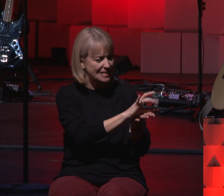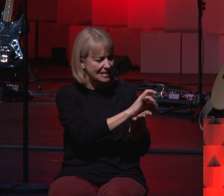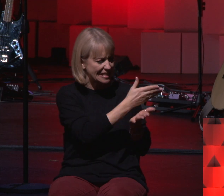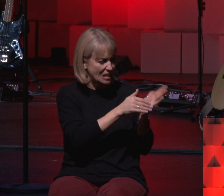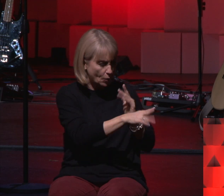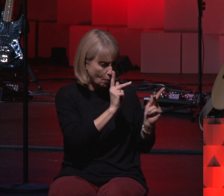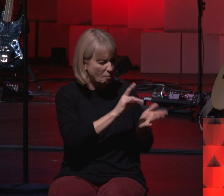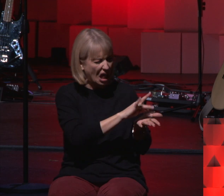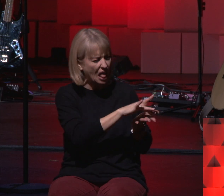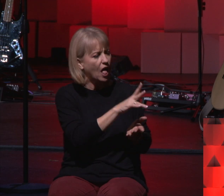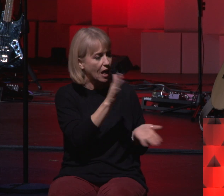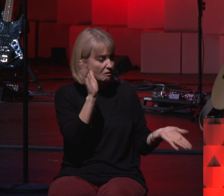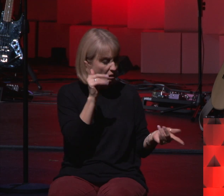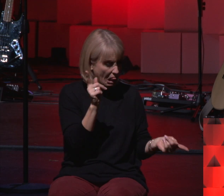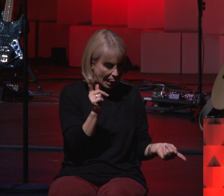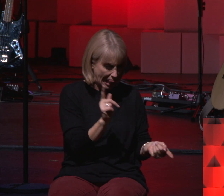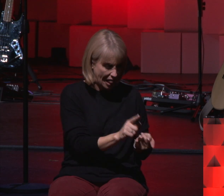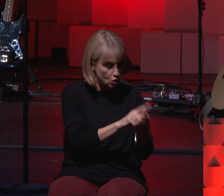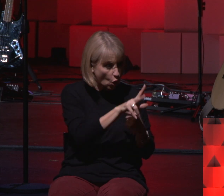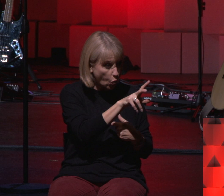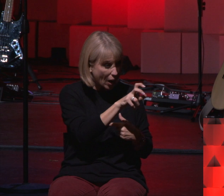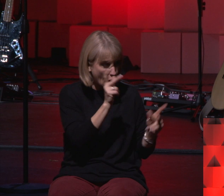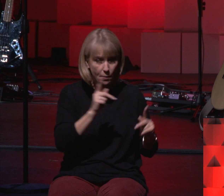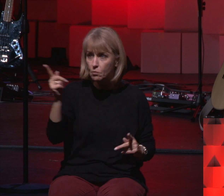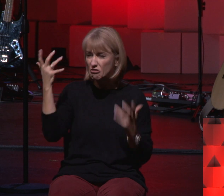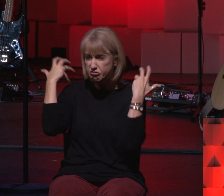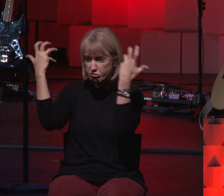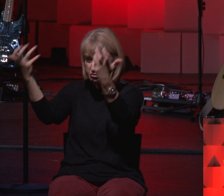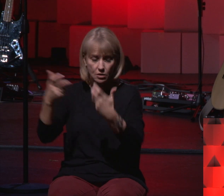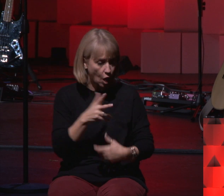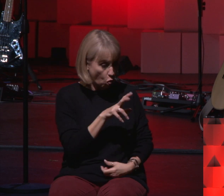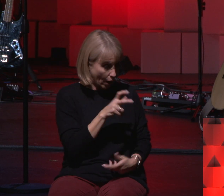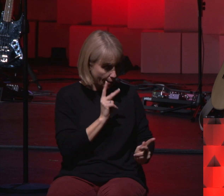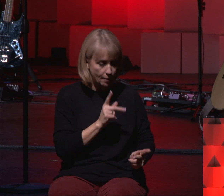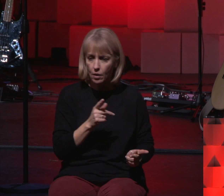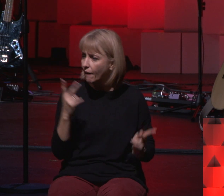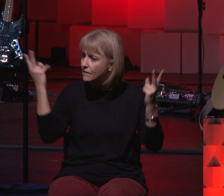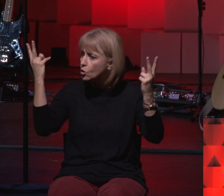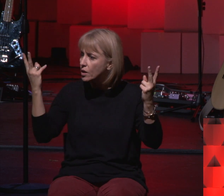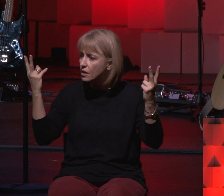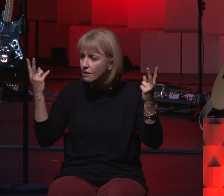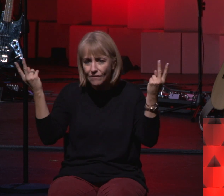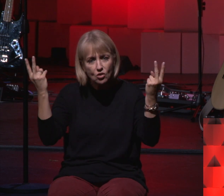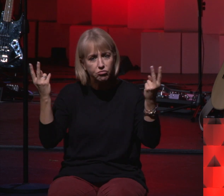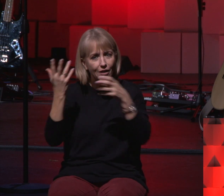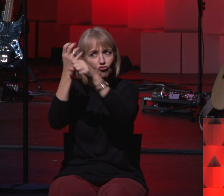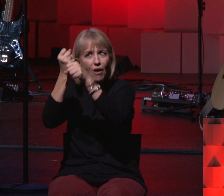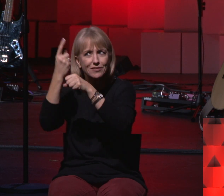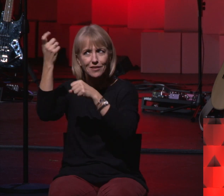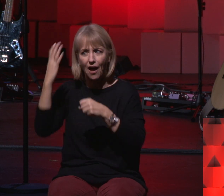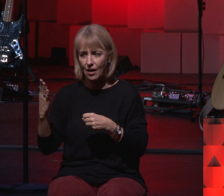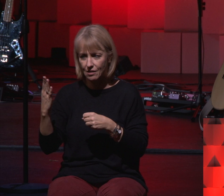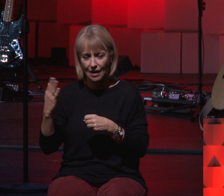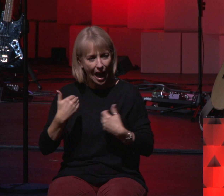had 300 people in his army versus this massive army, and God did a great victory. Had to learn how to trust